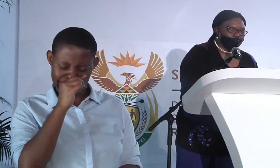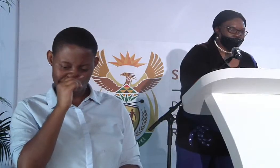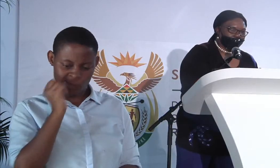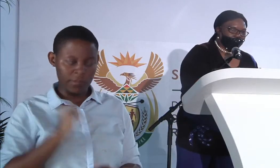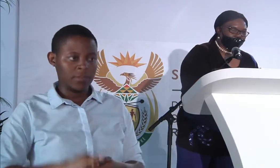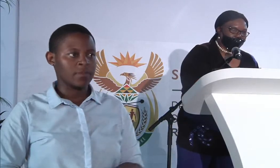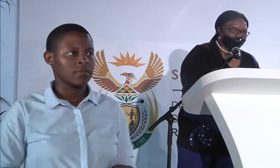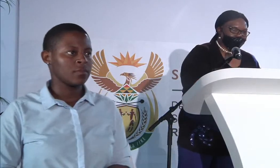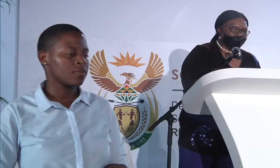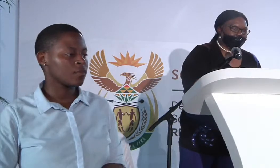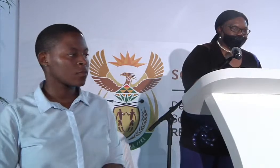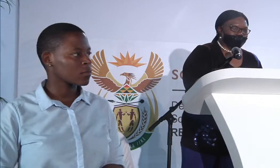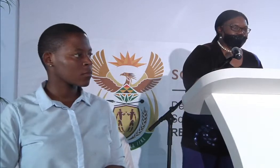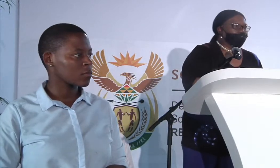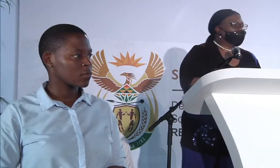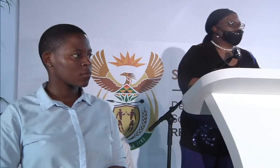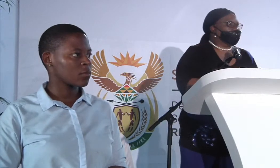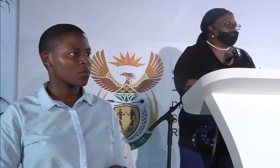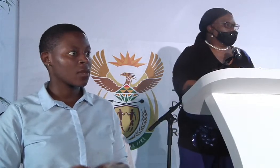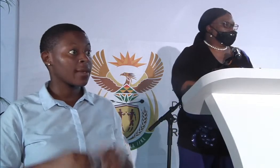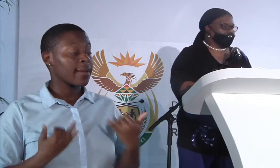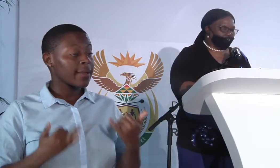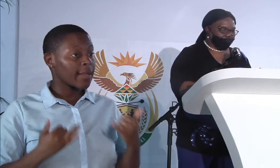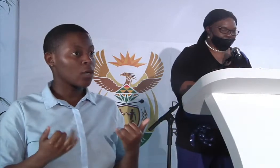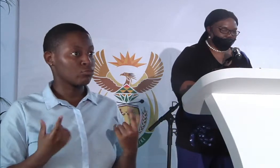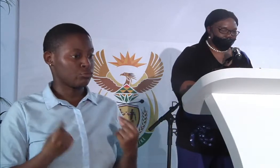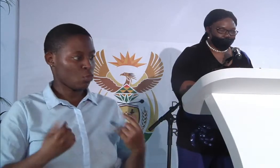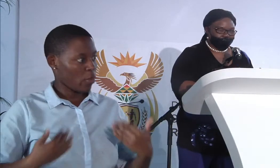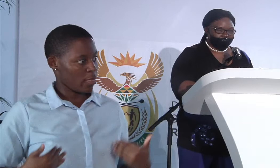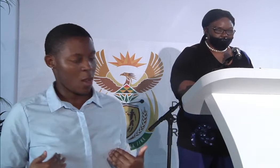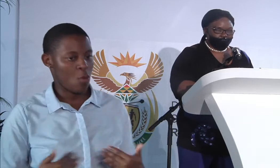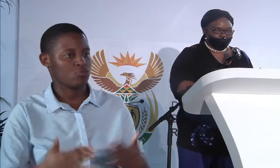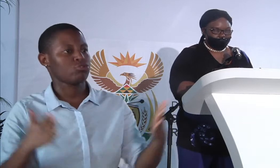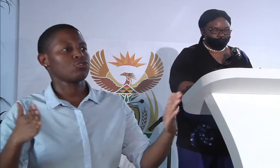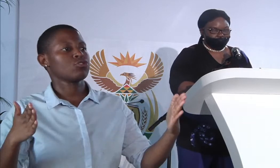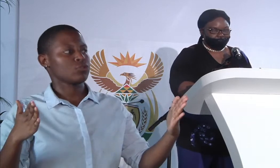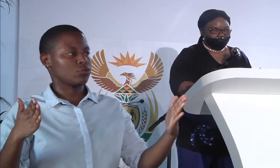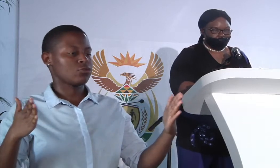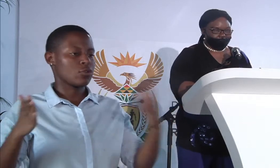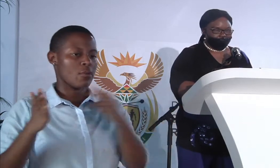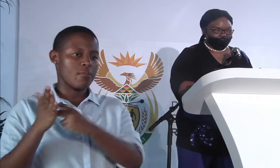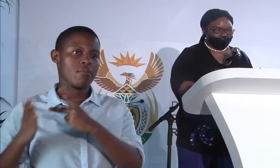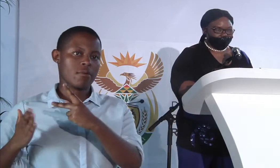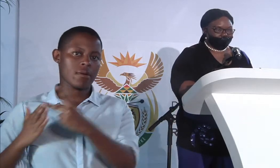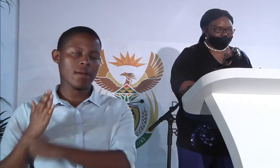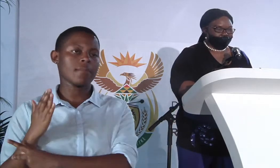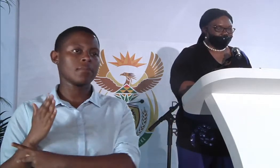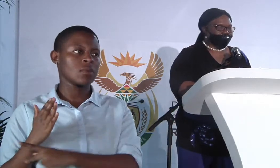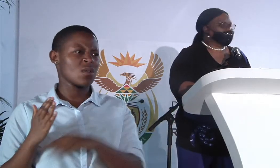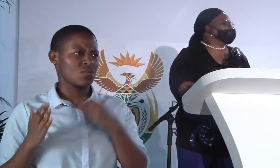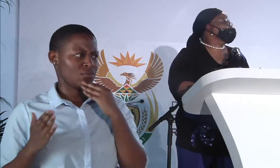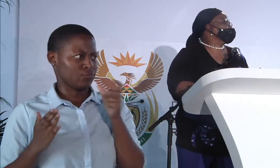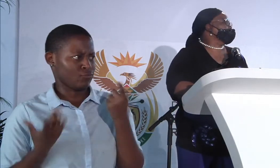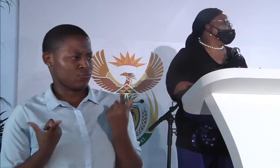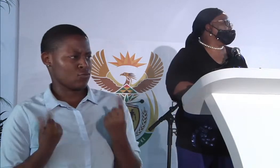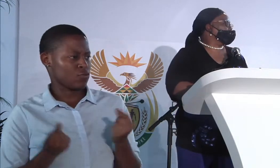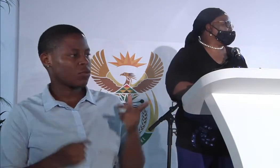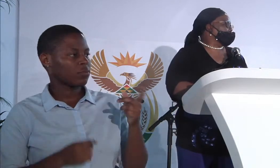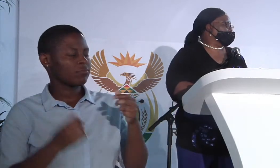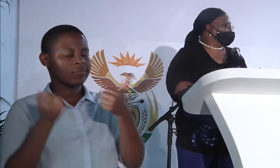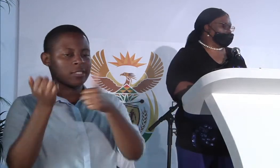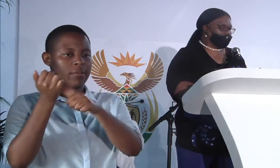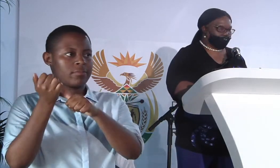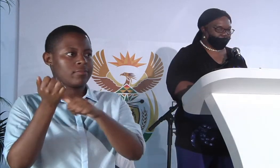We are now going to get the launch of this program, which will be done by the Deputy Minister for